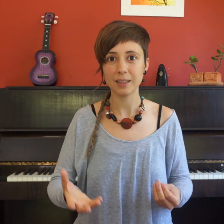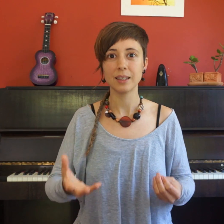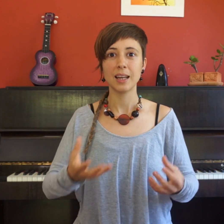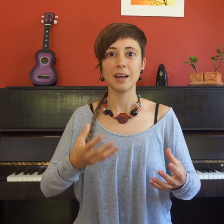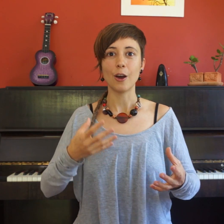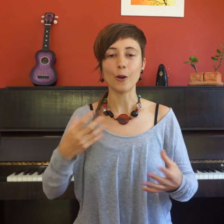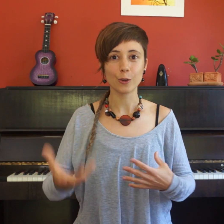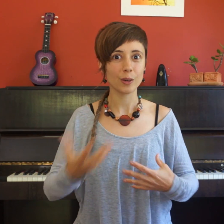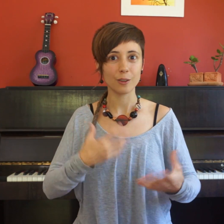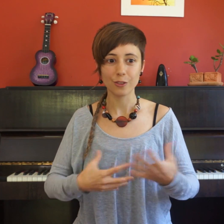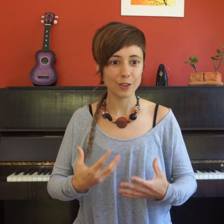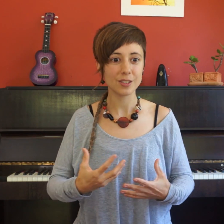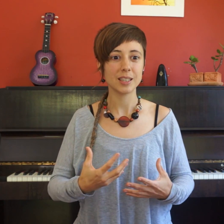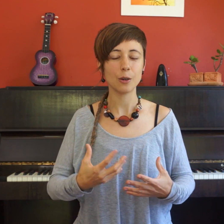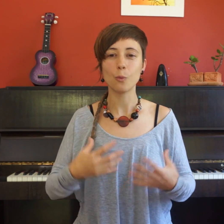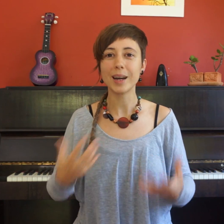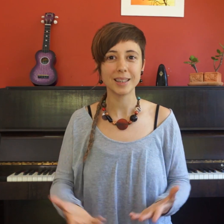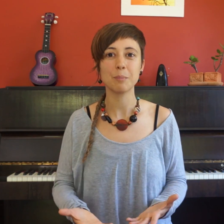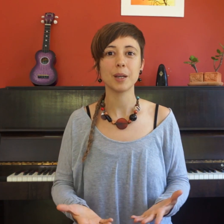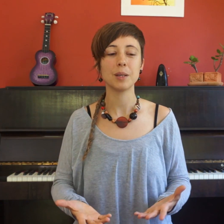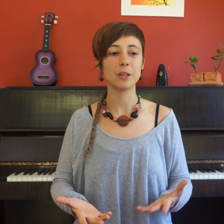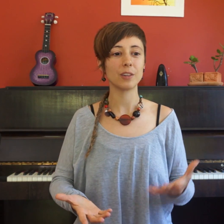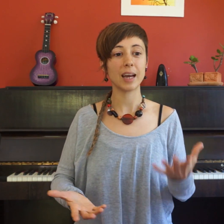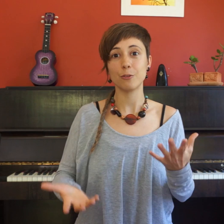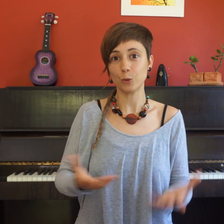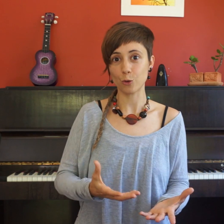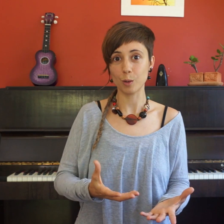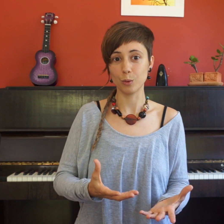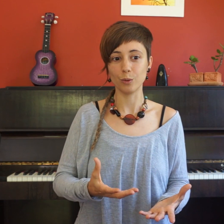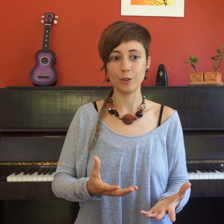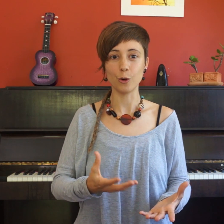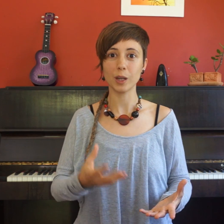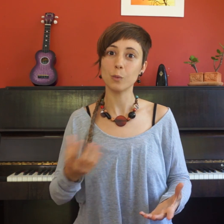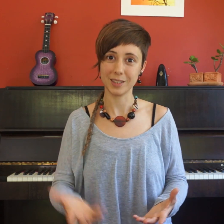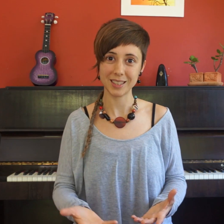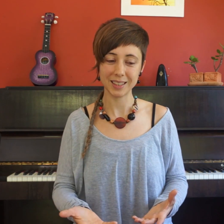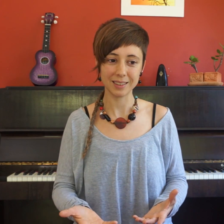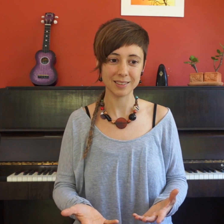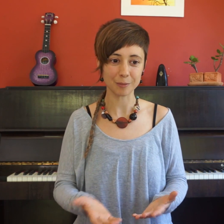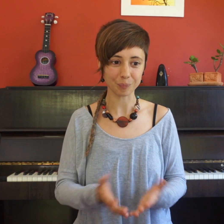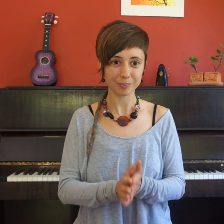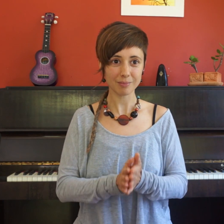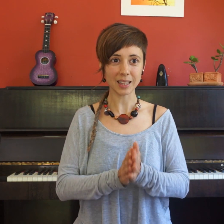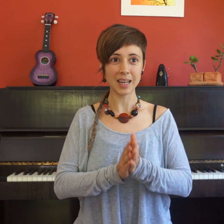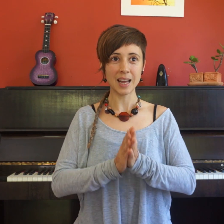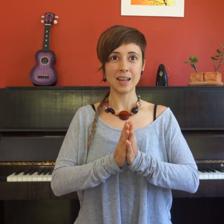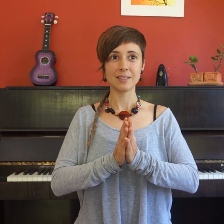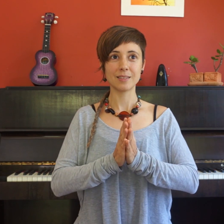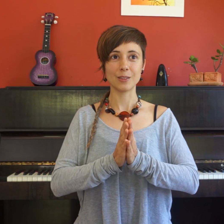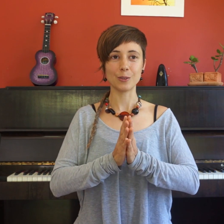frustrated, hungry or thirsty or whining baby because I have no trouble knowing what she needs. So